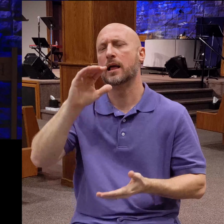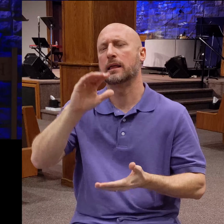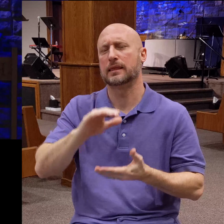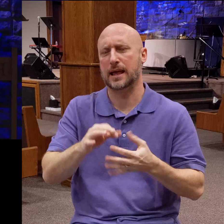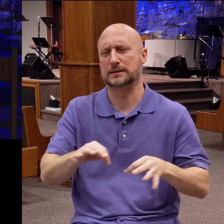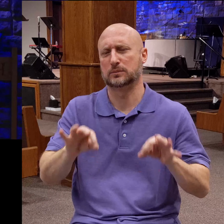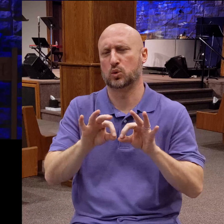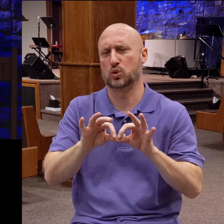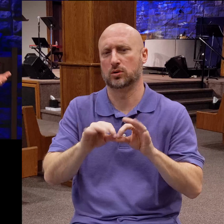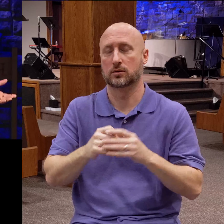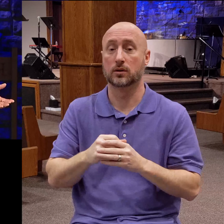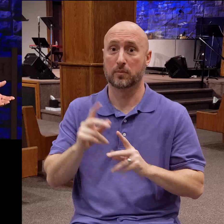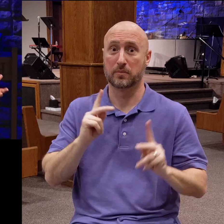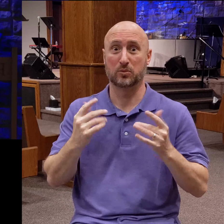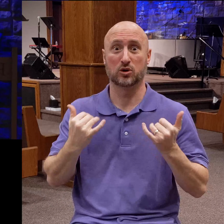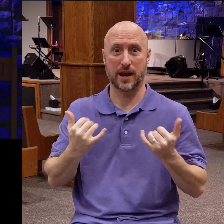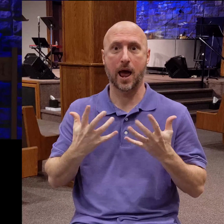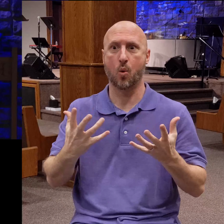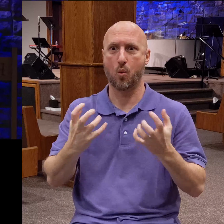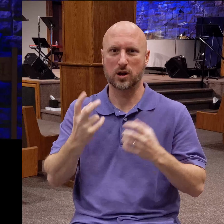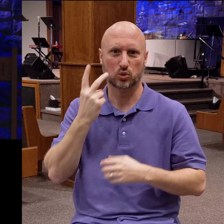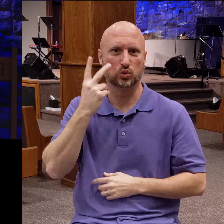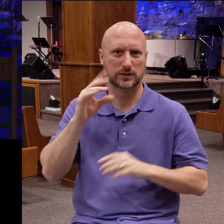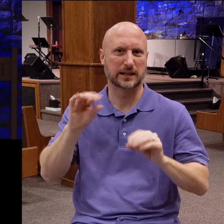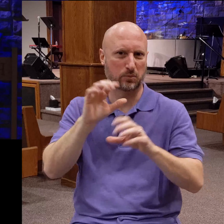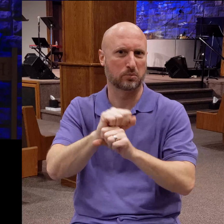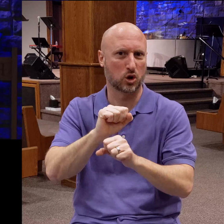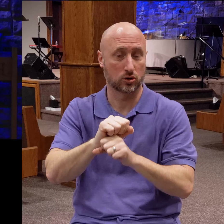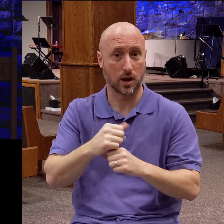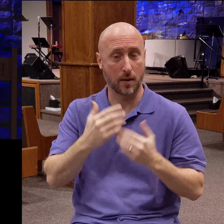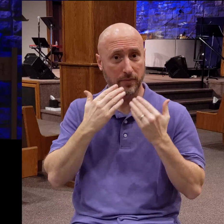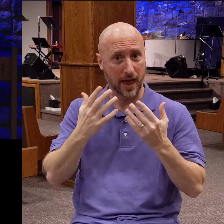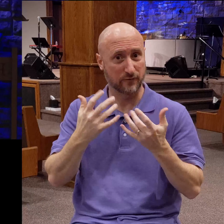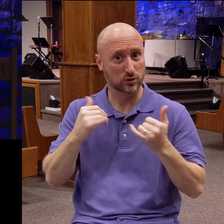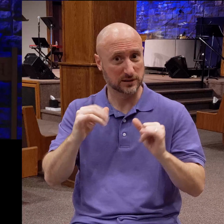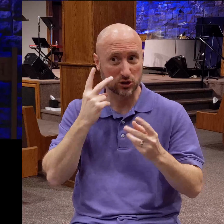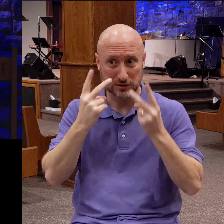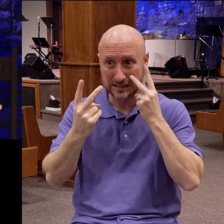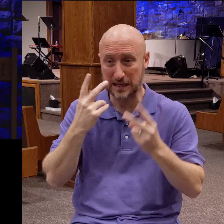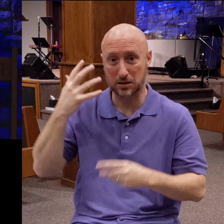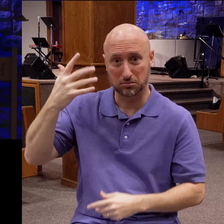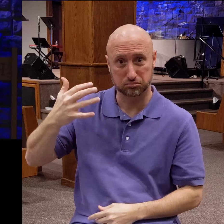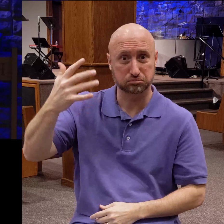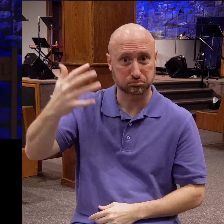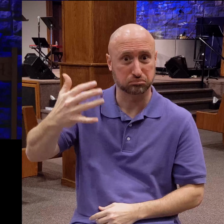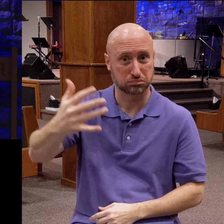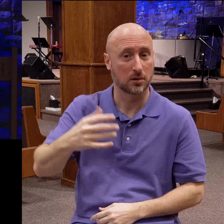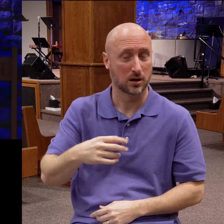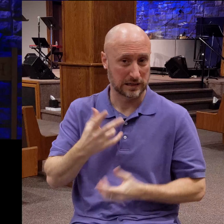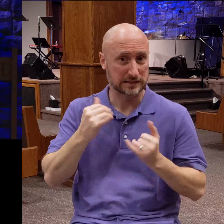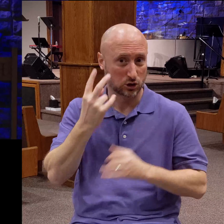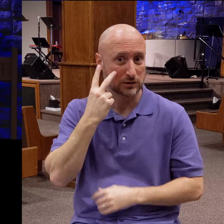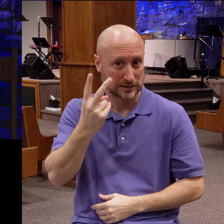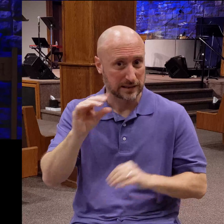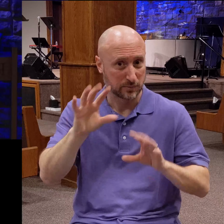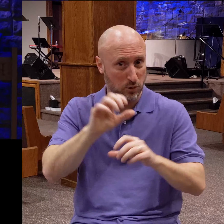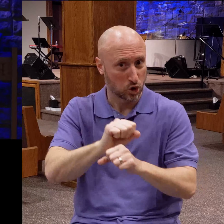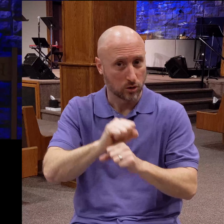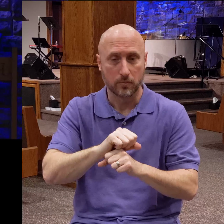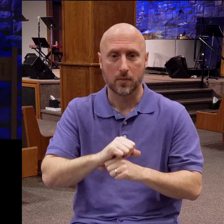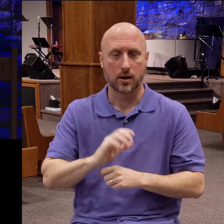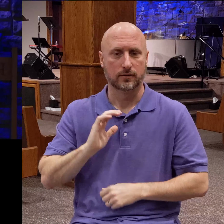sideshow, they want miraculous things. I'm thankful there are still miracles. We see them from time to time, but that's